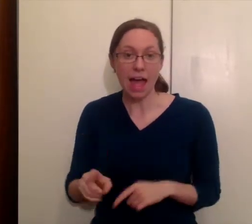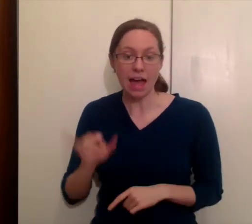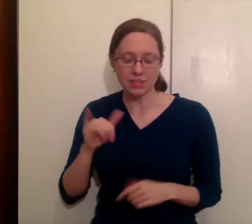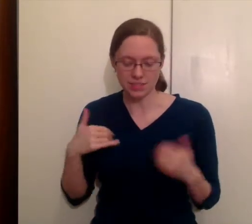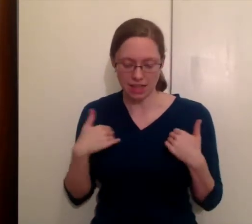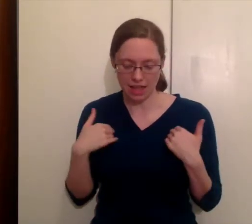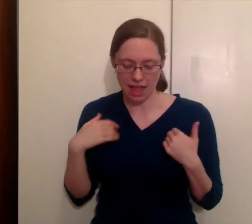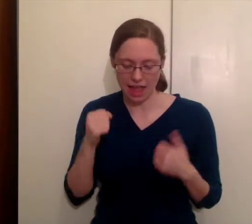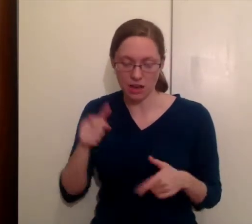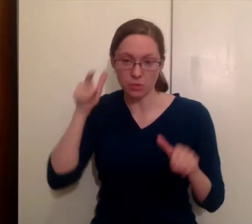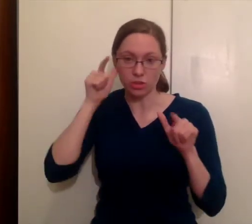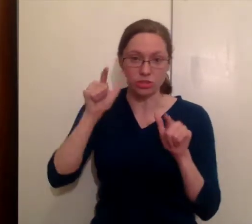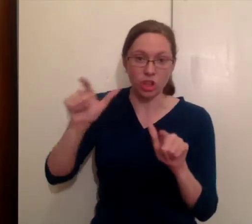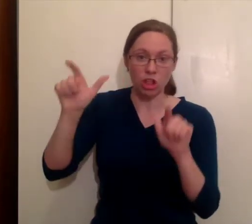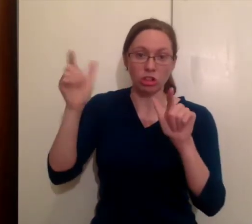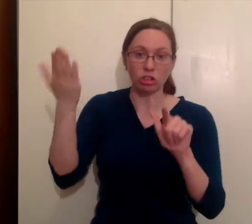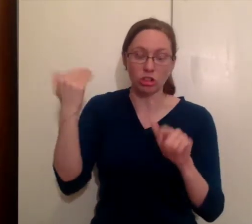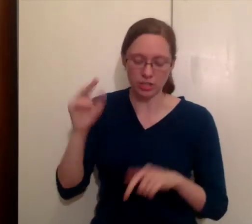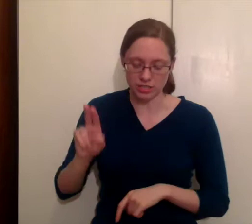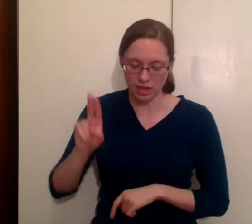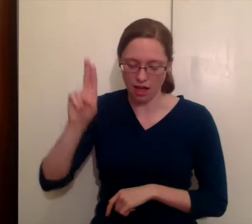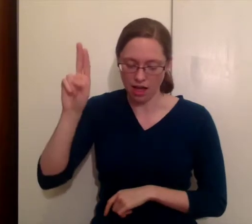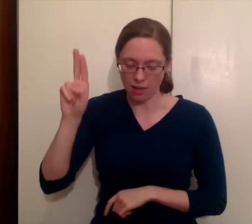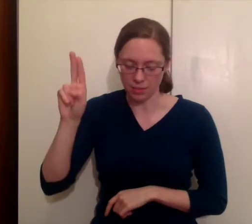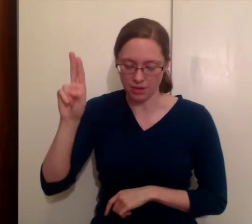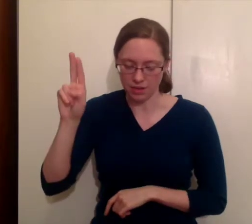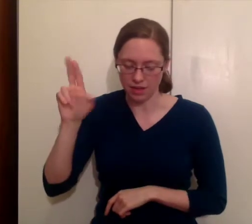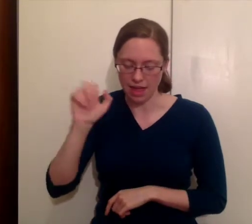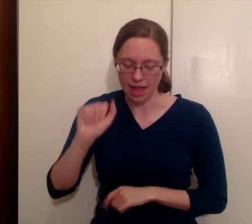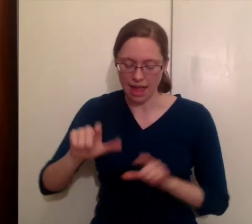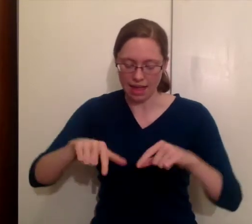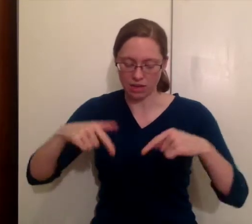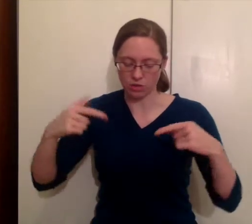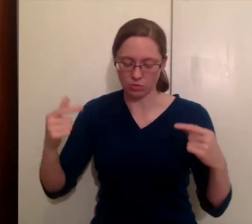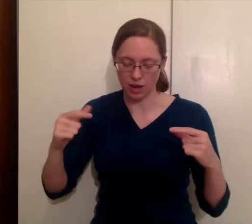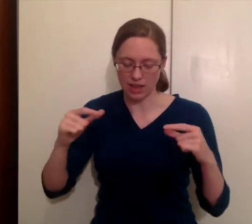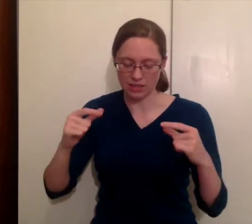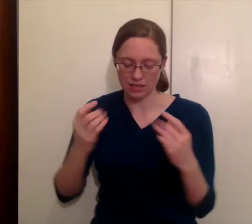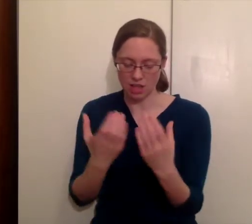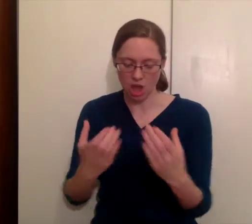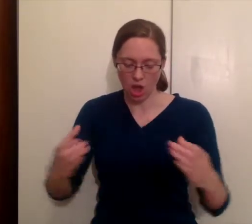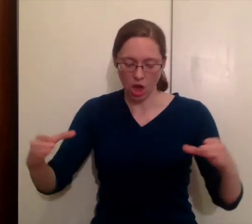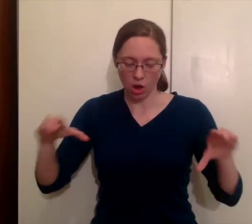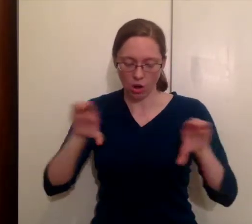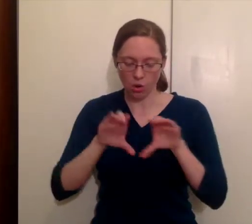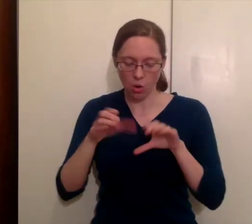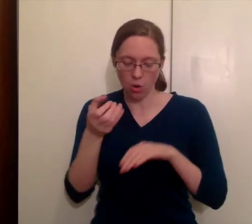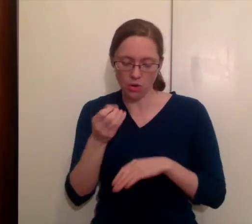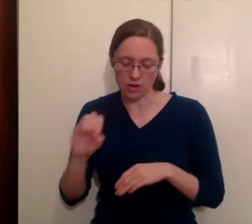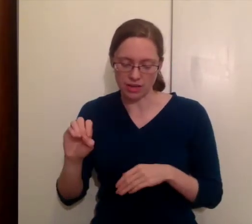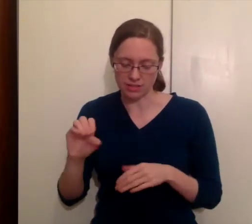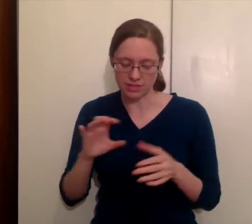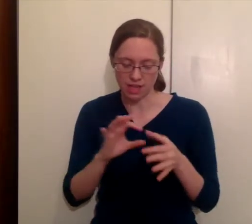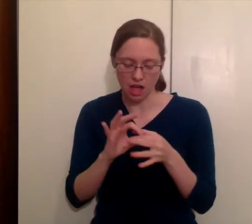As the animals looked up, a great chorus